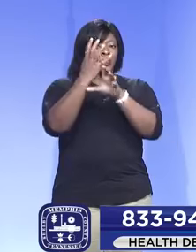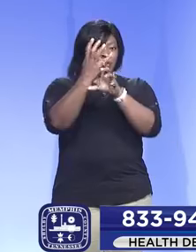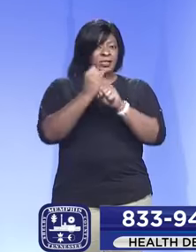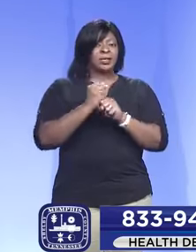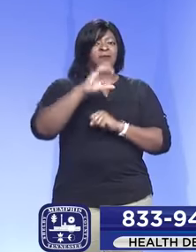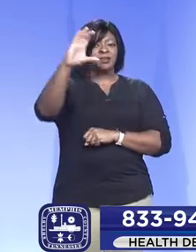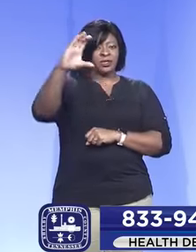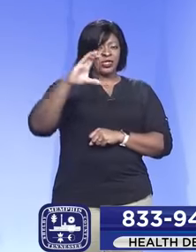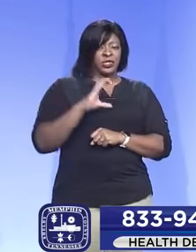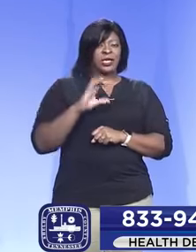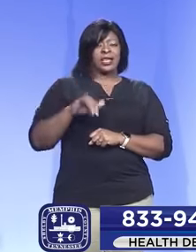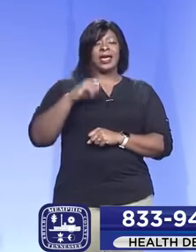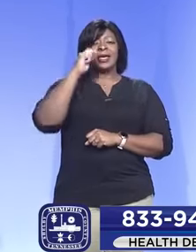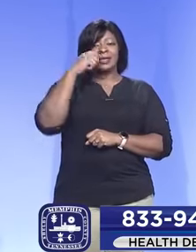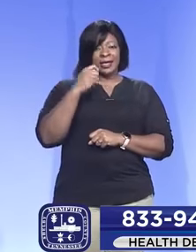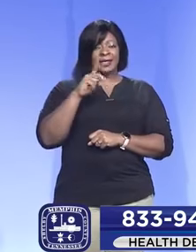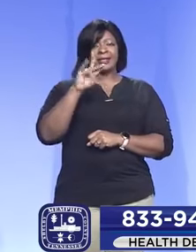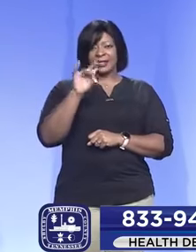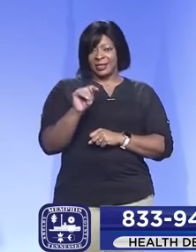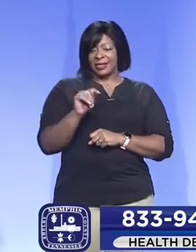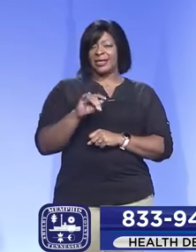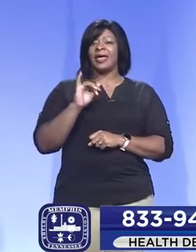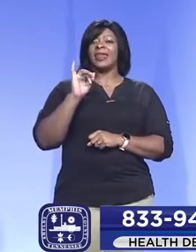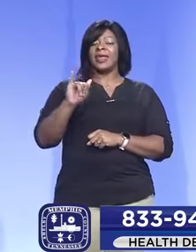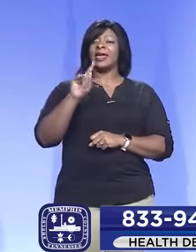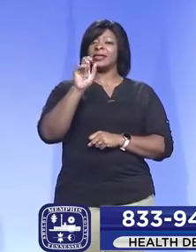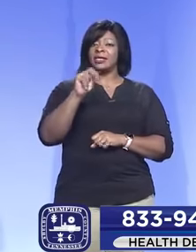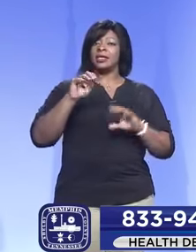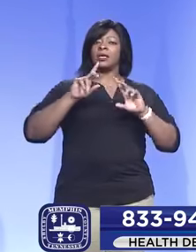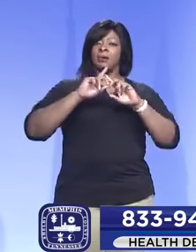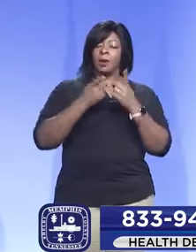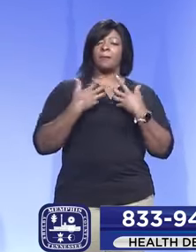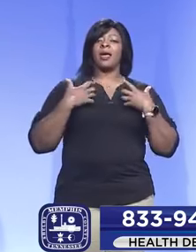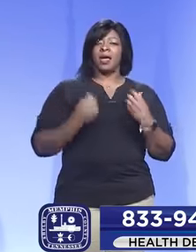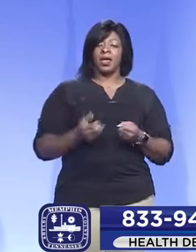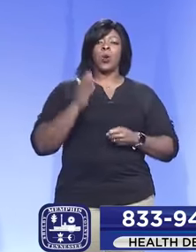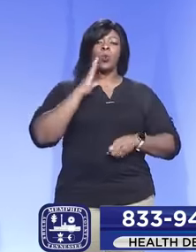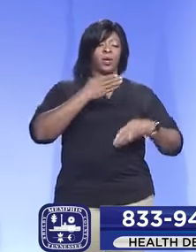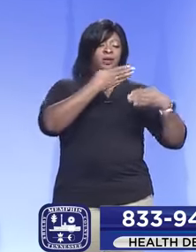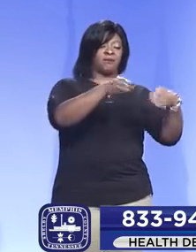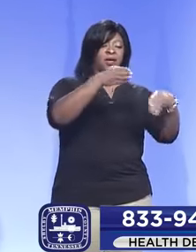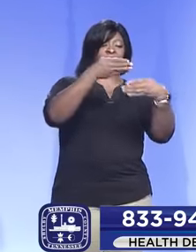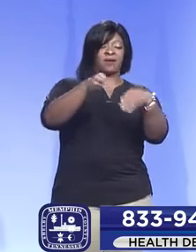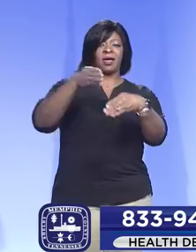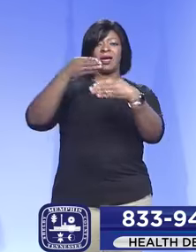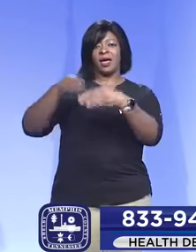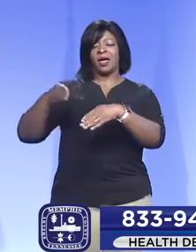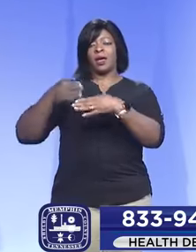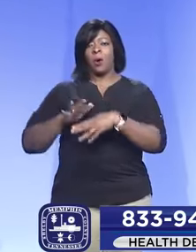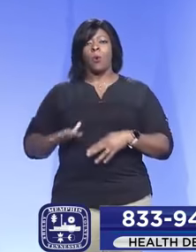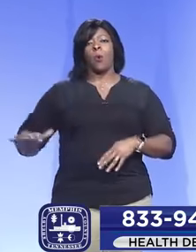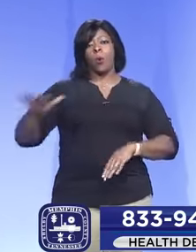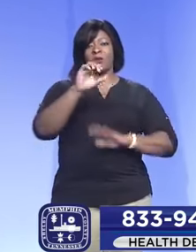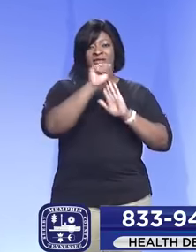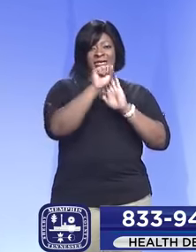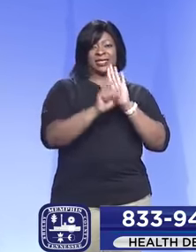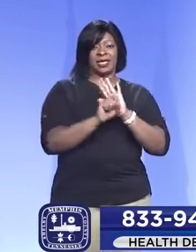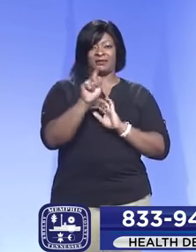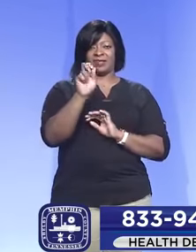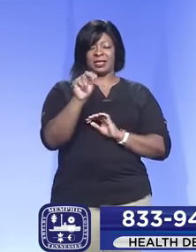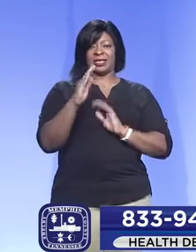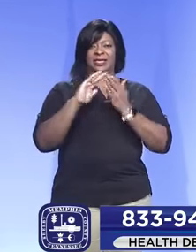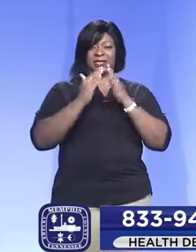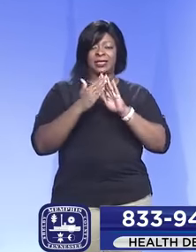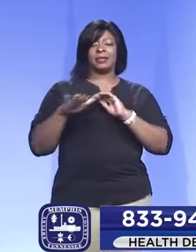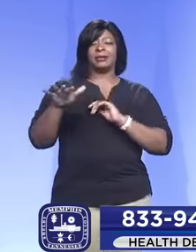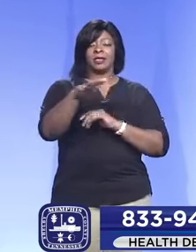receive a shipment of test kits. The Tennessee Department of Health then will divide those kits up across the state and